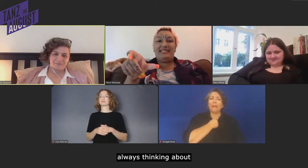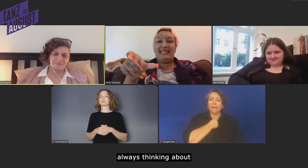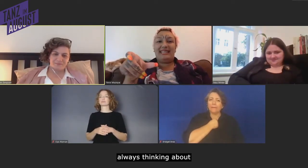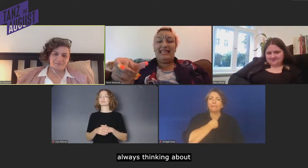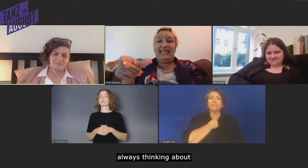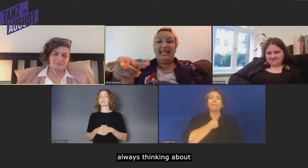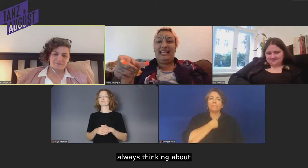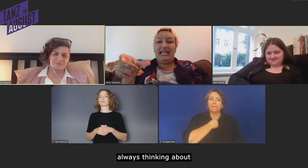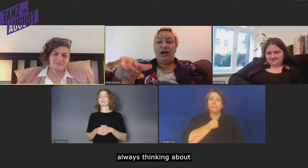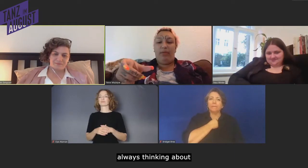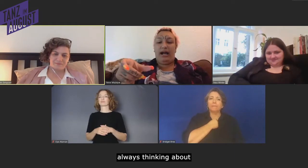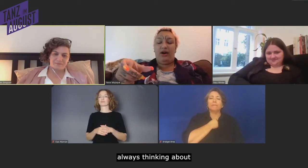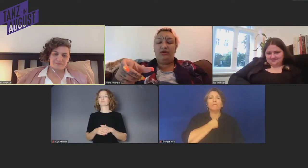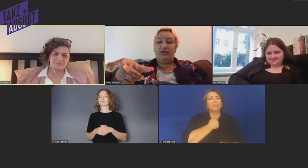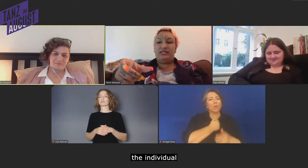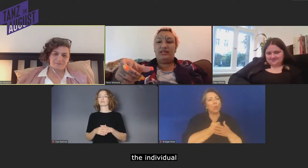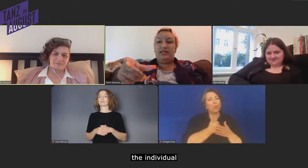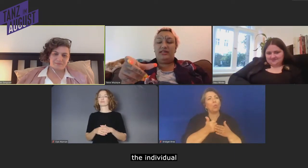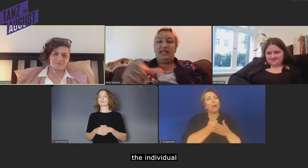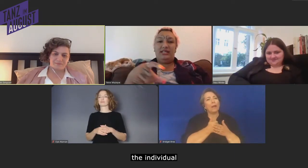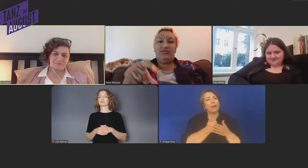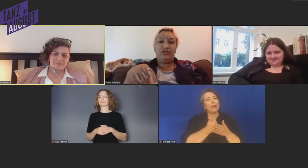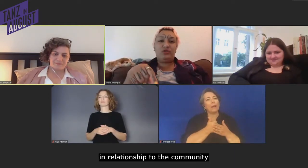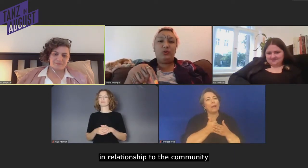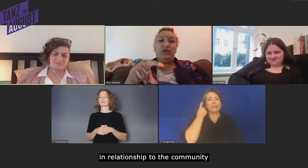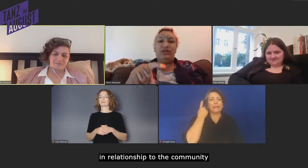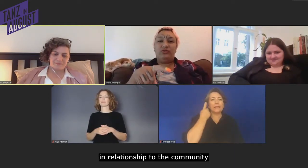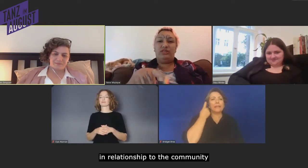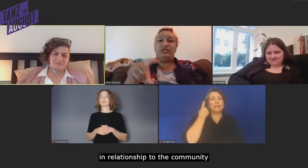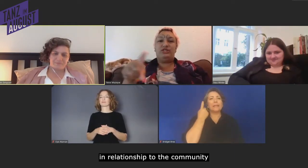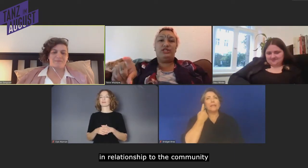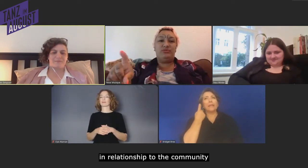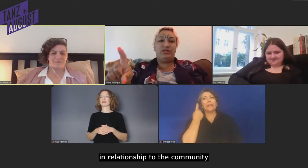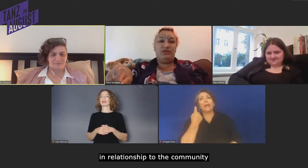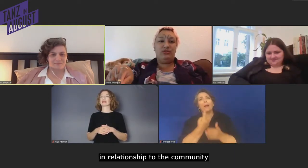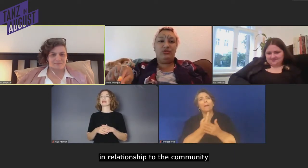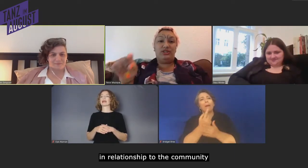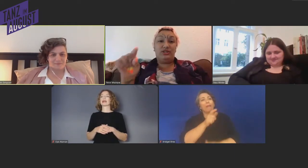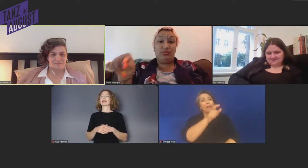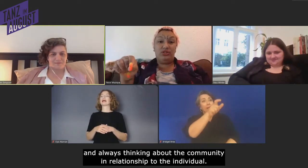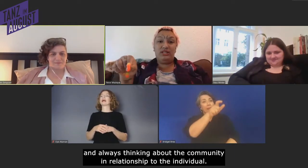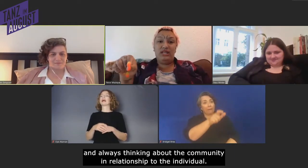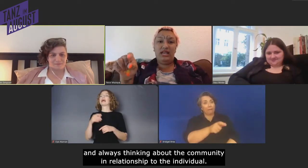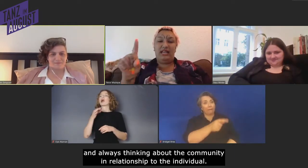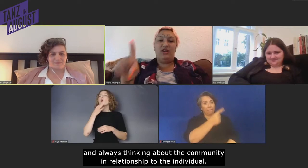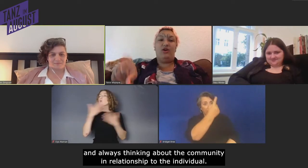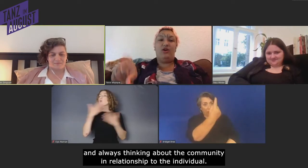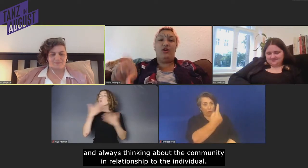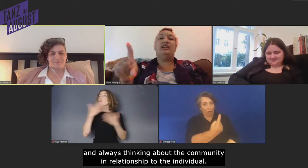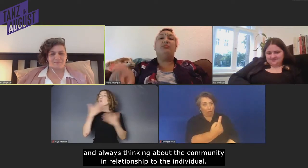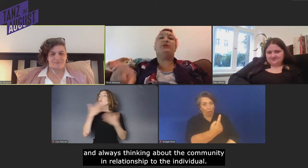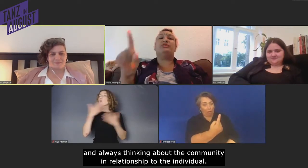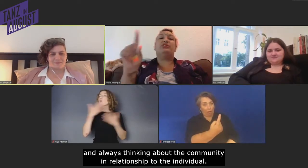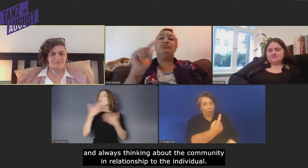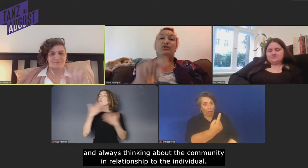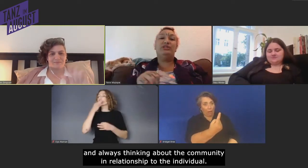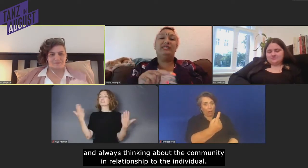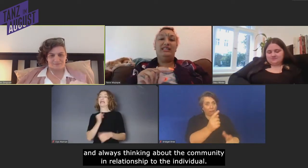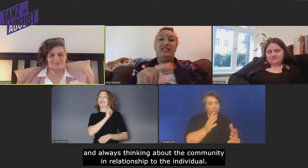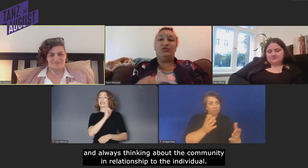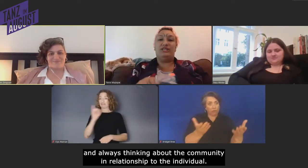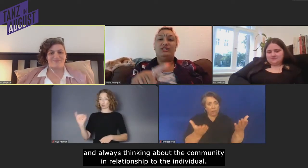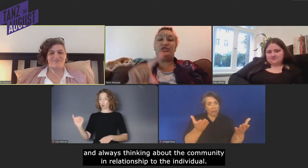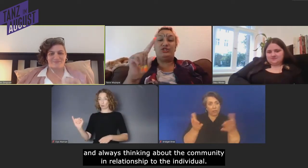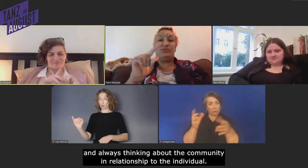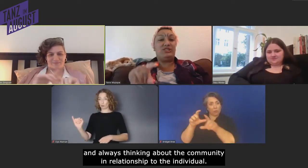always thinking about the individual in relationship to the community, and always thinking about the community